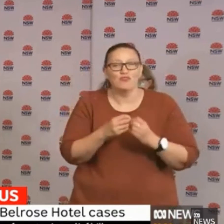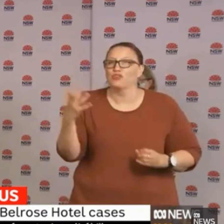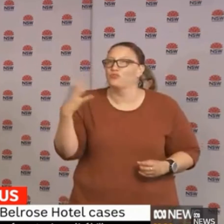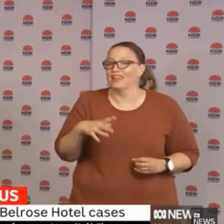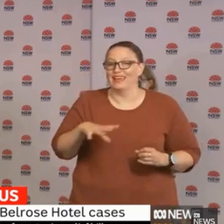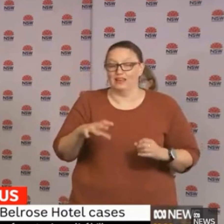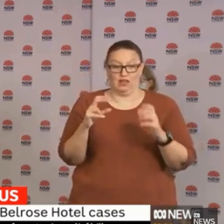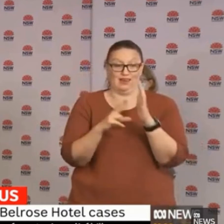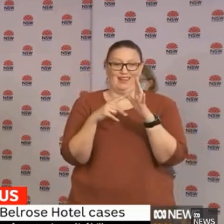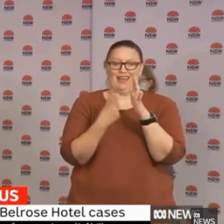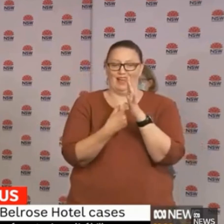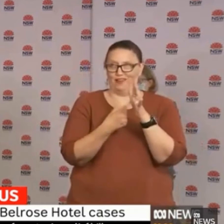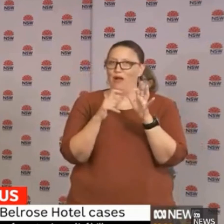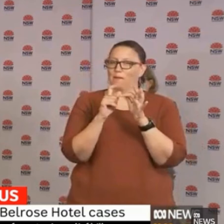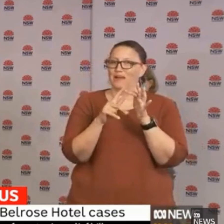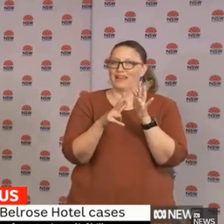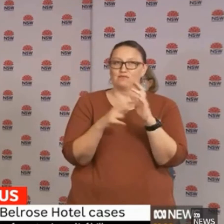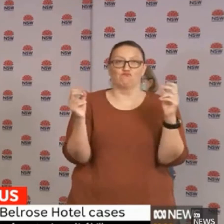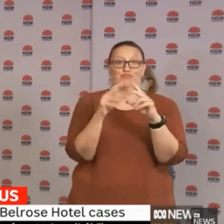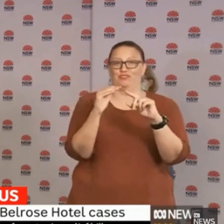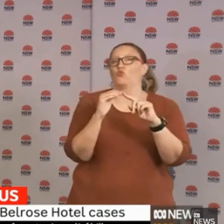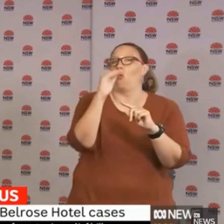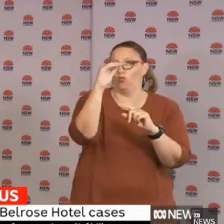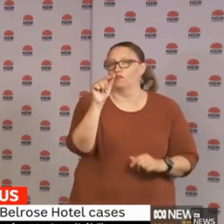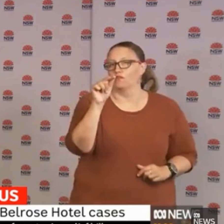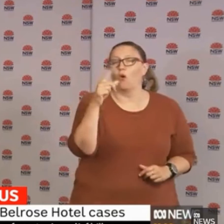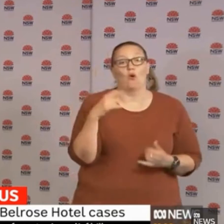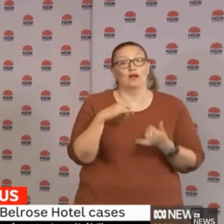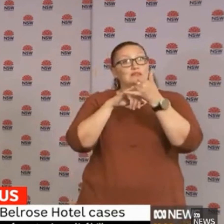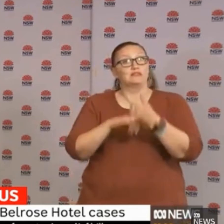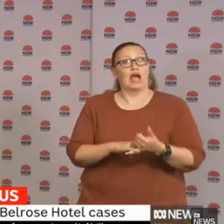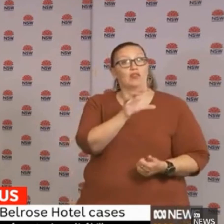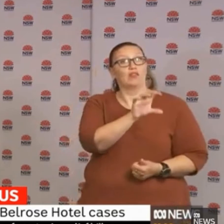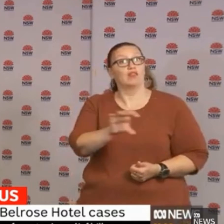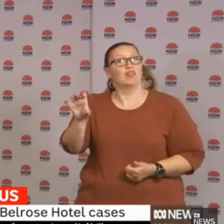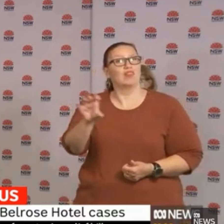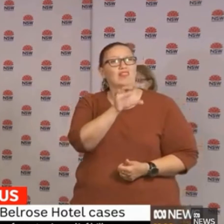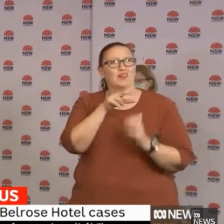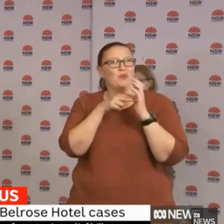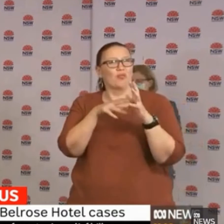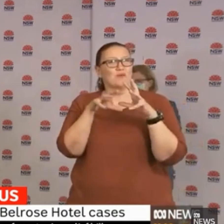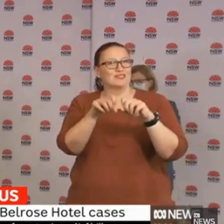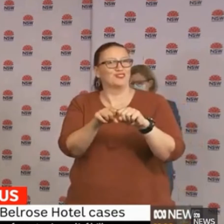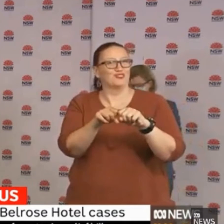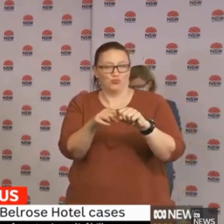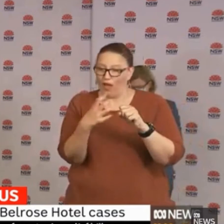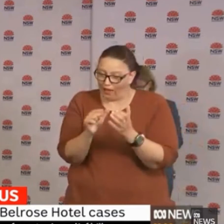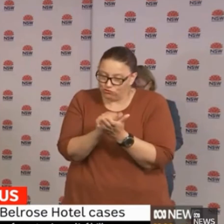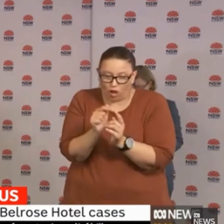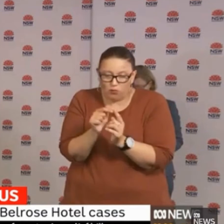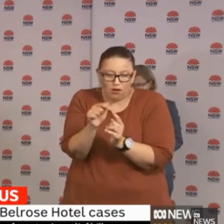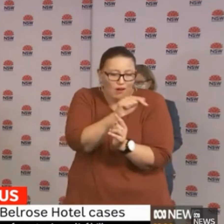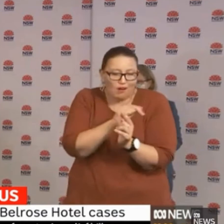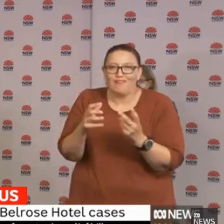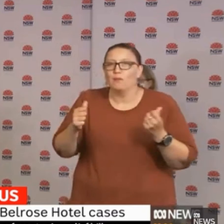Narrabeen Bridge. For those in the southern zone of the northern beaches, again, you've got shops locally